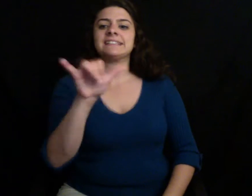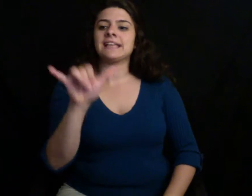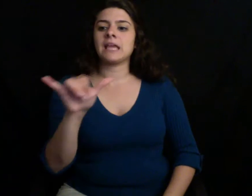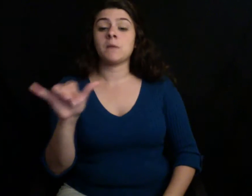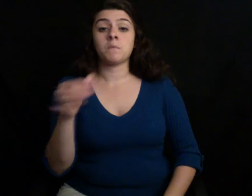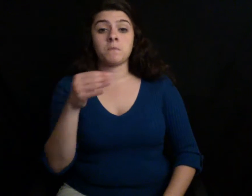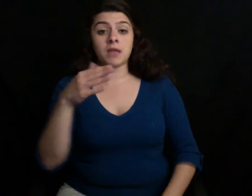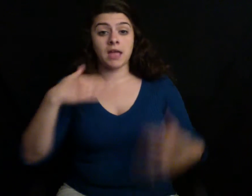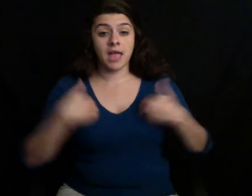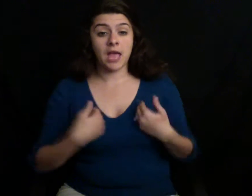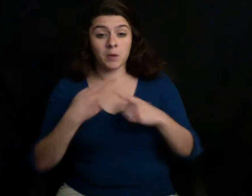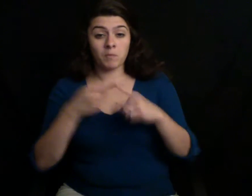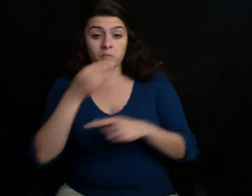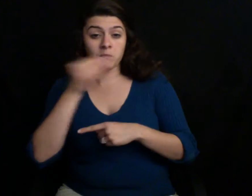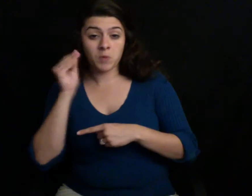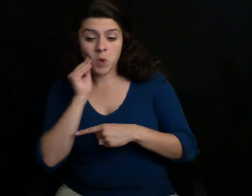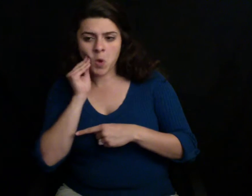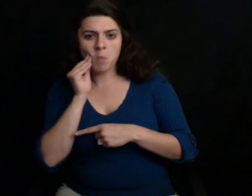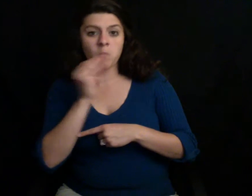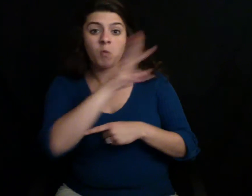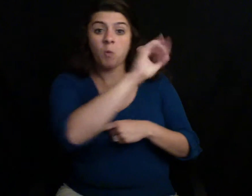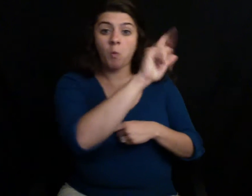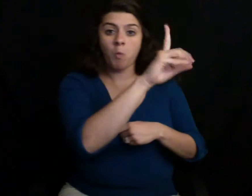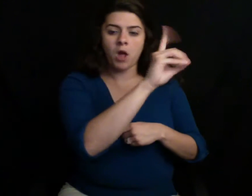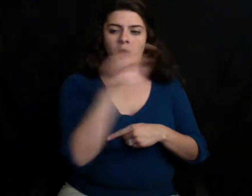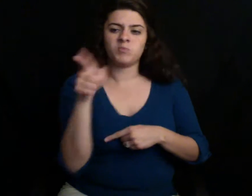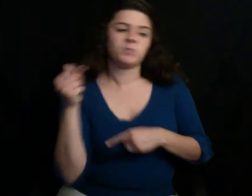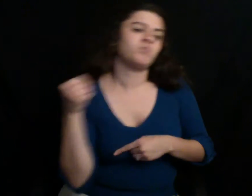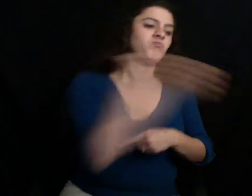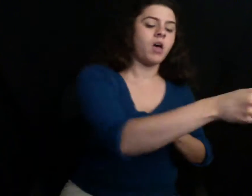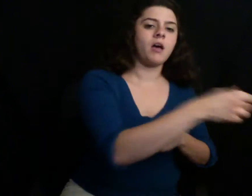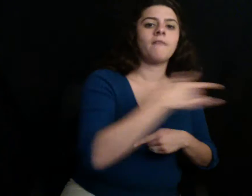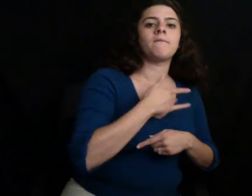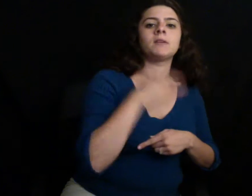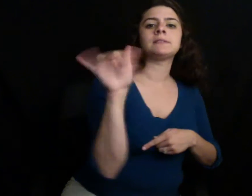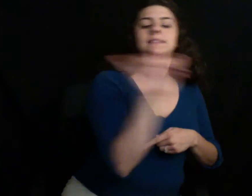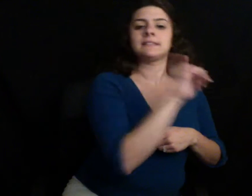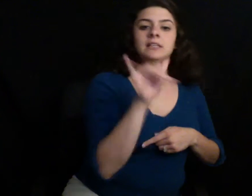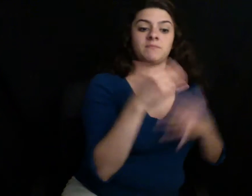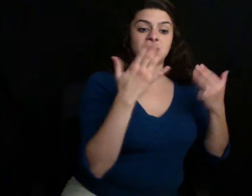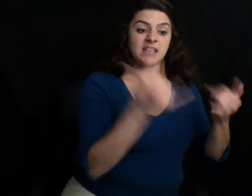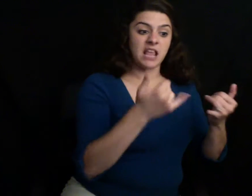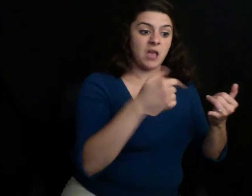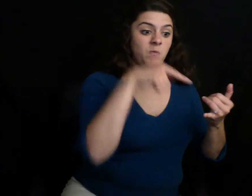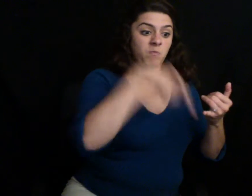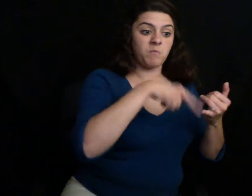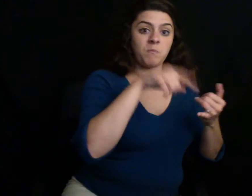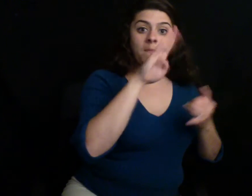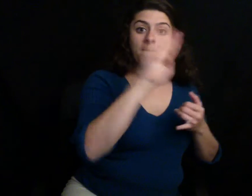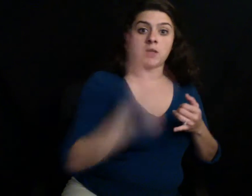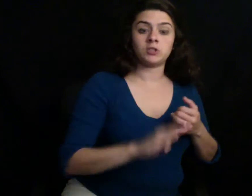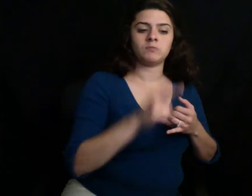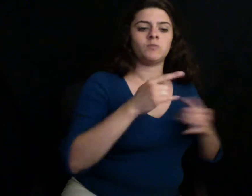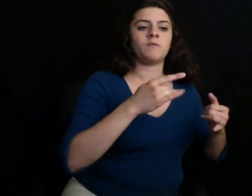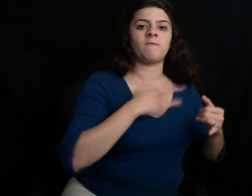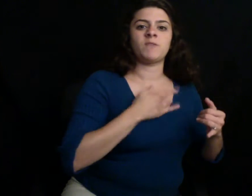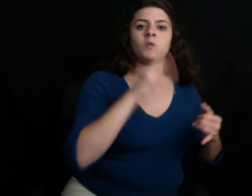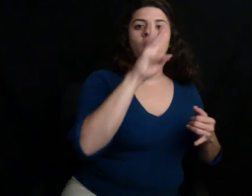wild. So that's the only way I can compare it. So you wild, and you fight, and you're trying to survive because you gotta eat. And I have 4